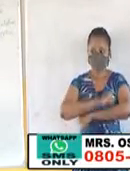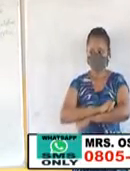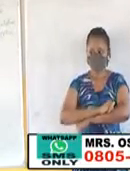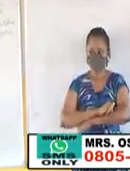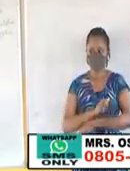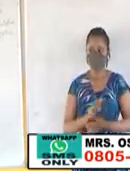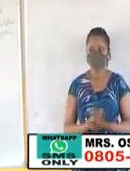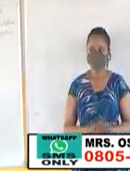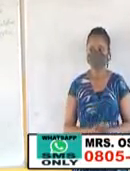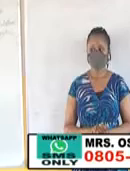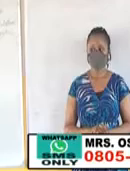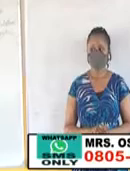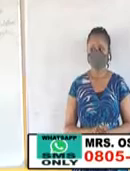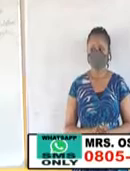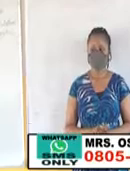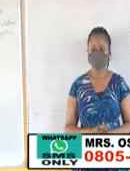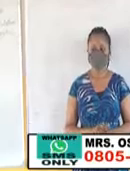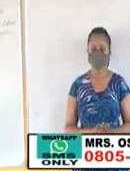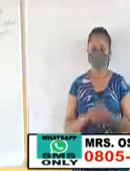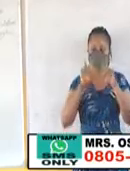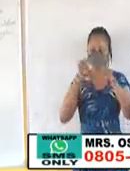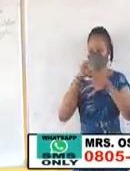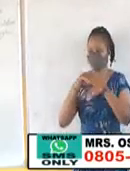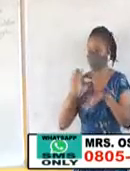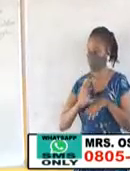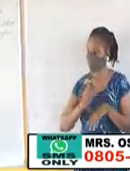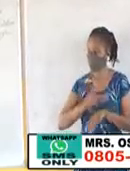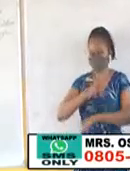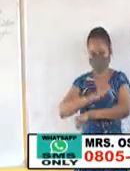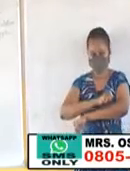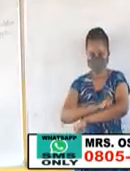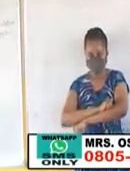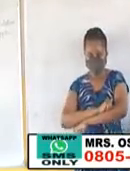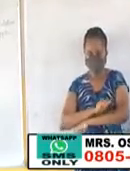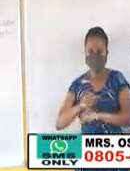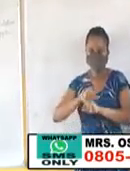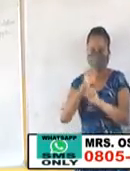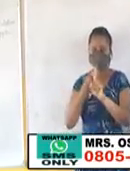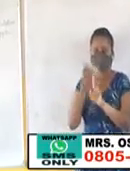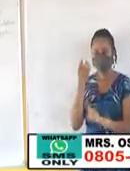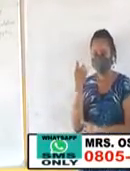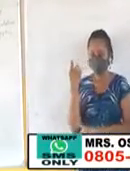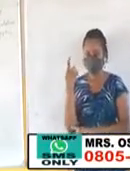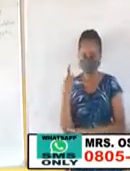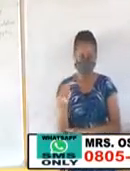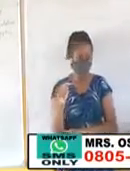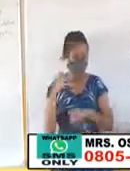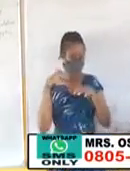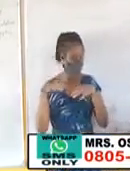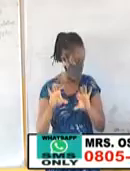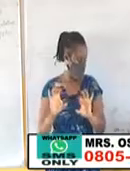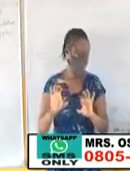Look at this cumulative frequency table. When the cumulative frequency, when the class boundary